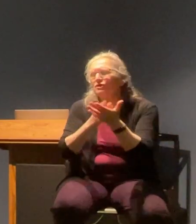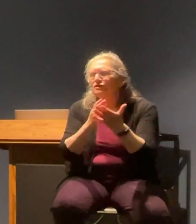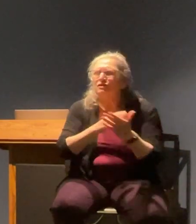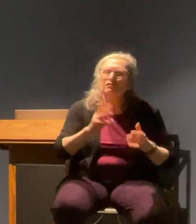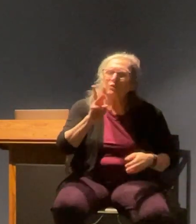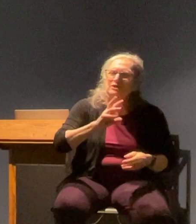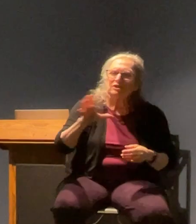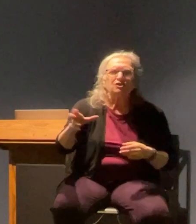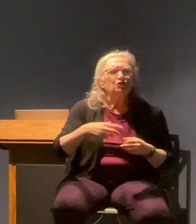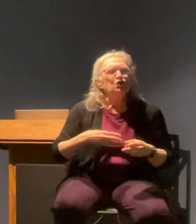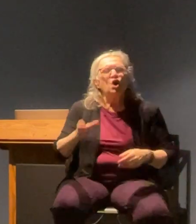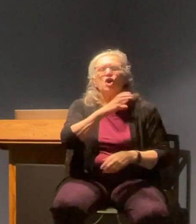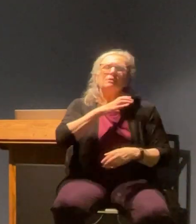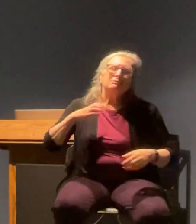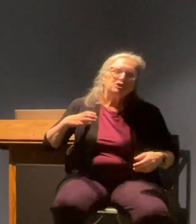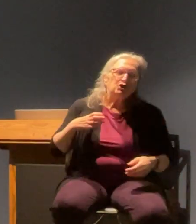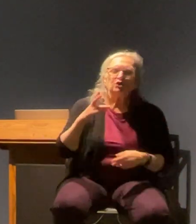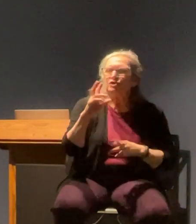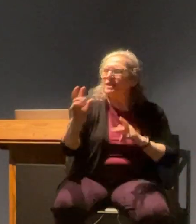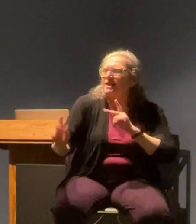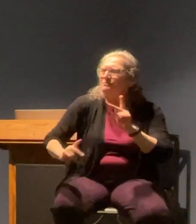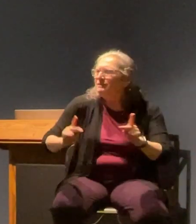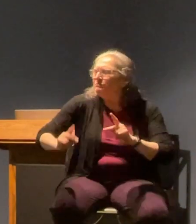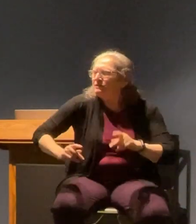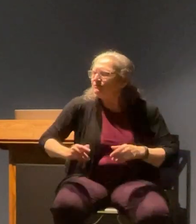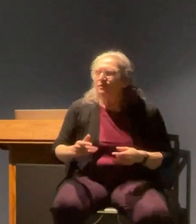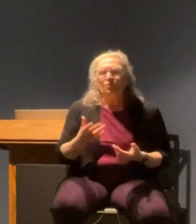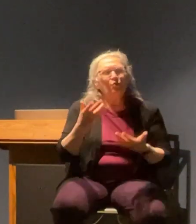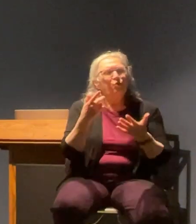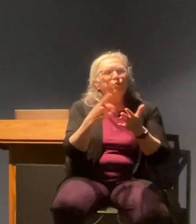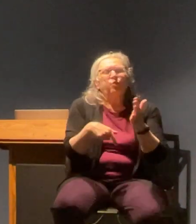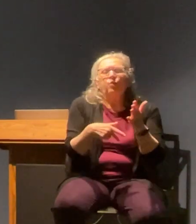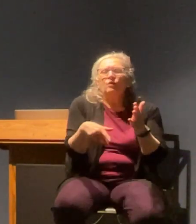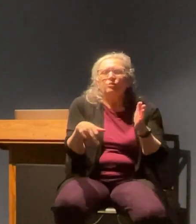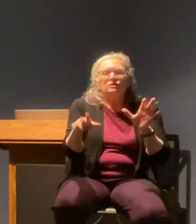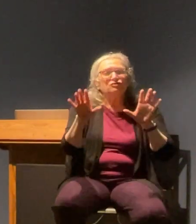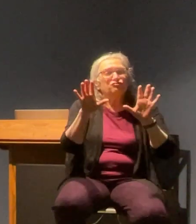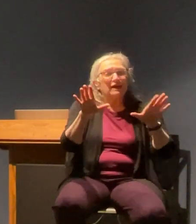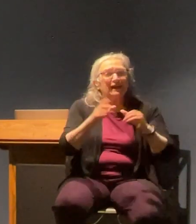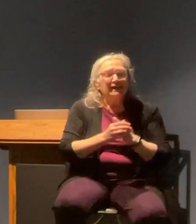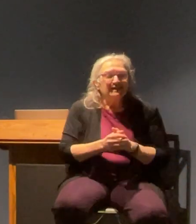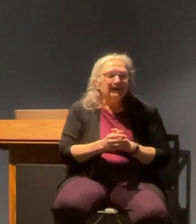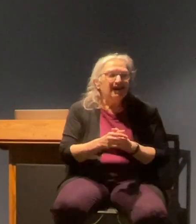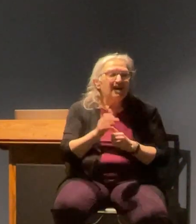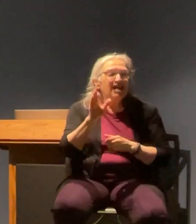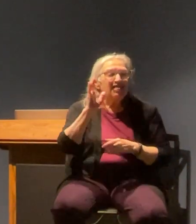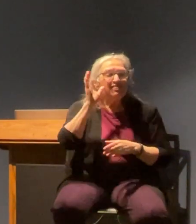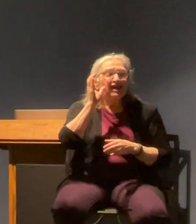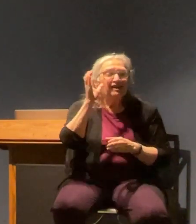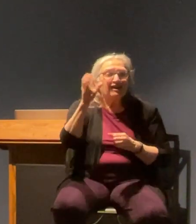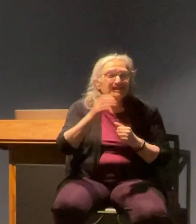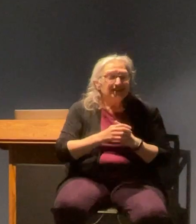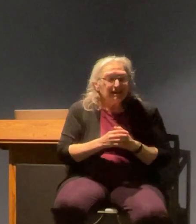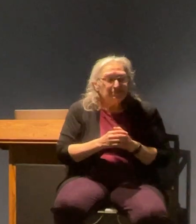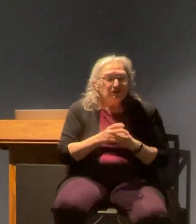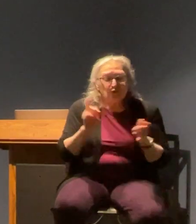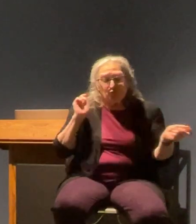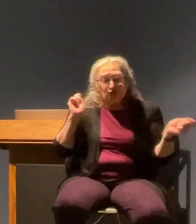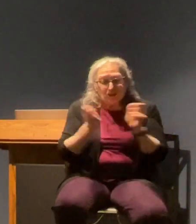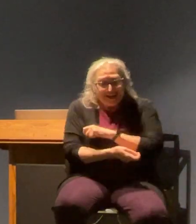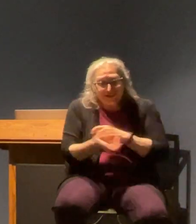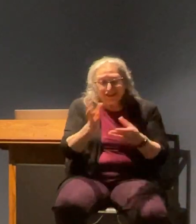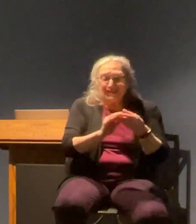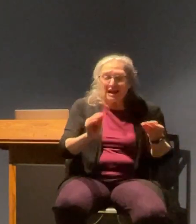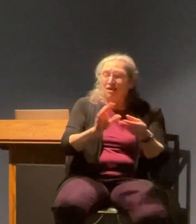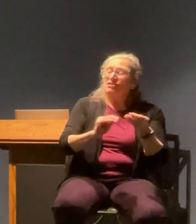there. What we did for me was really great was that concept, changing the narrative as it relates to fashion was what we really did that